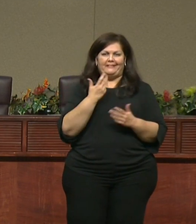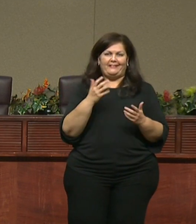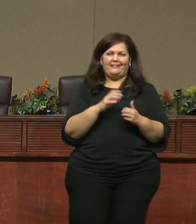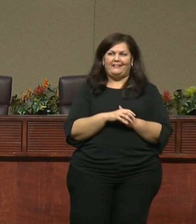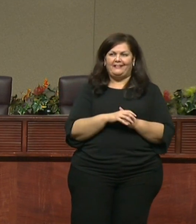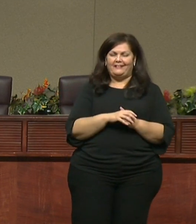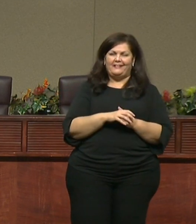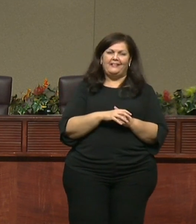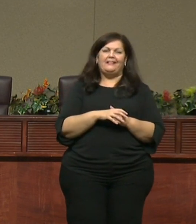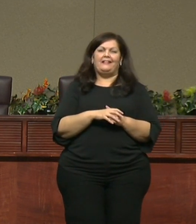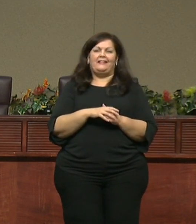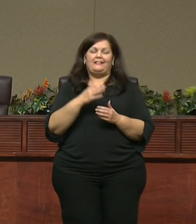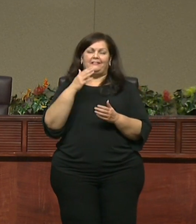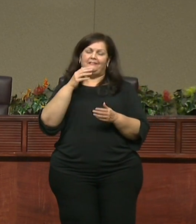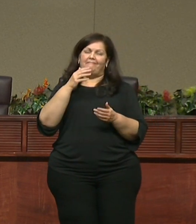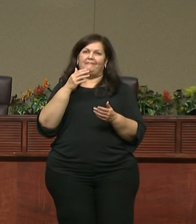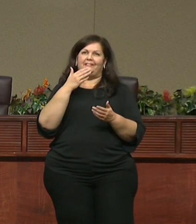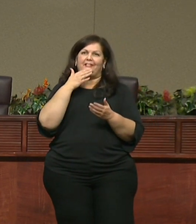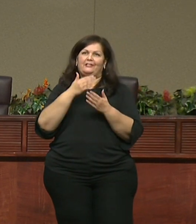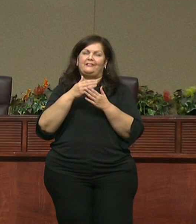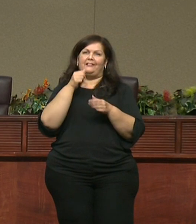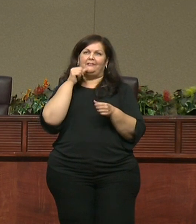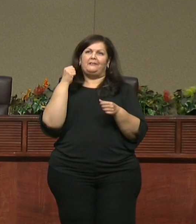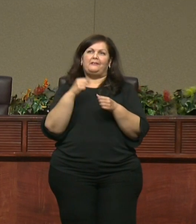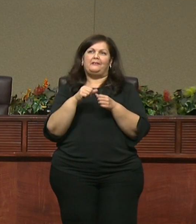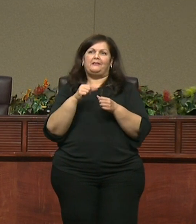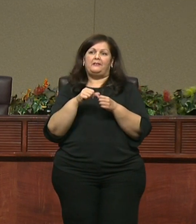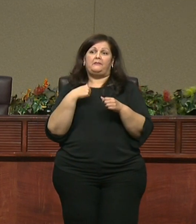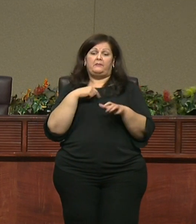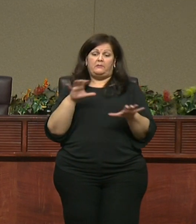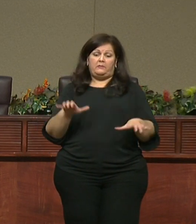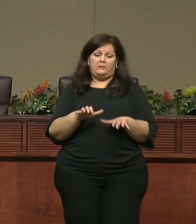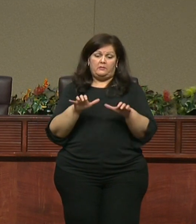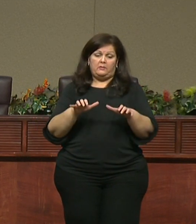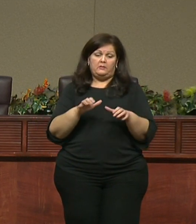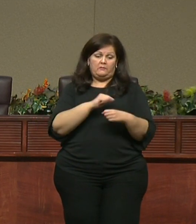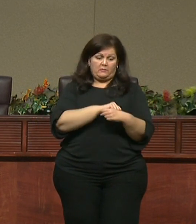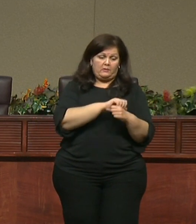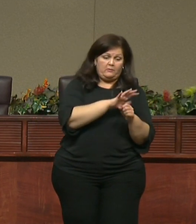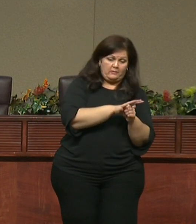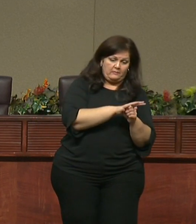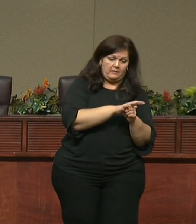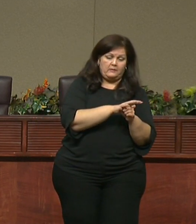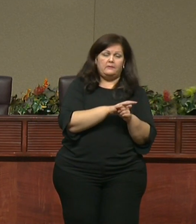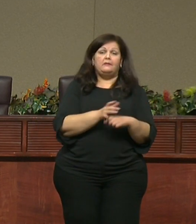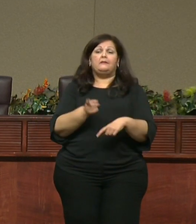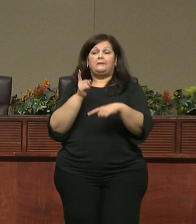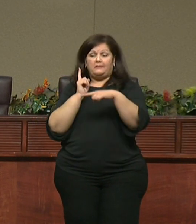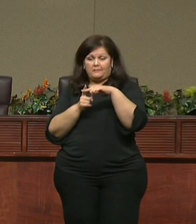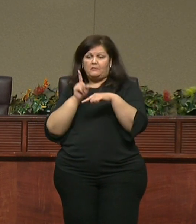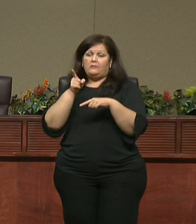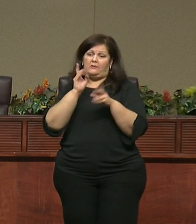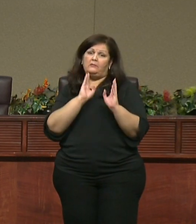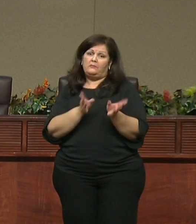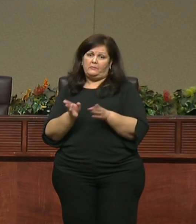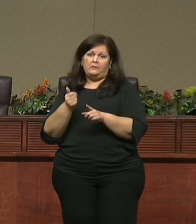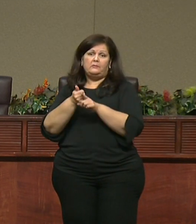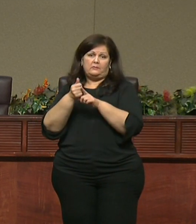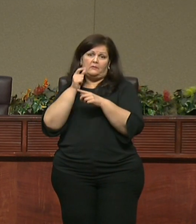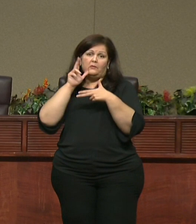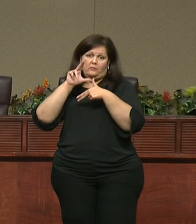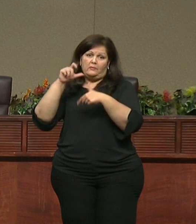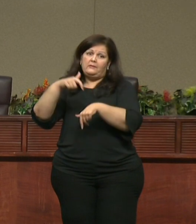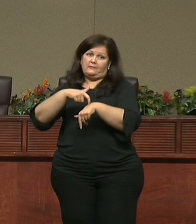But it's a good reminder that in addition to doing the things that you need to do for the pandemic, you need to be prepared during hurricane